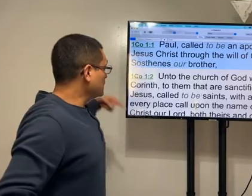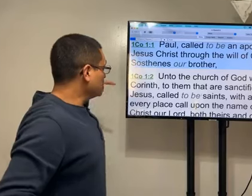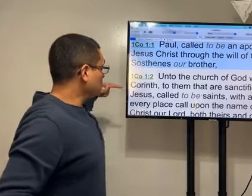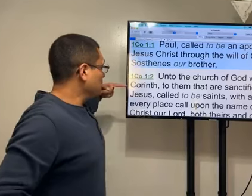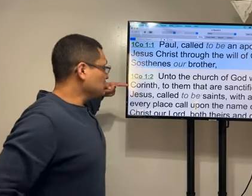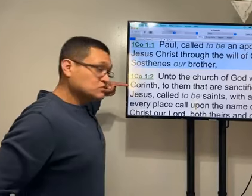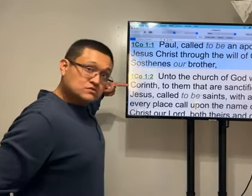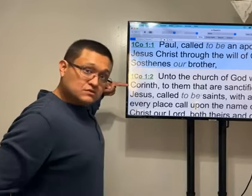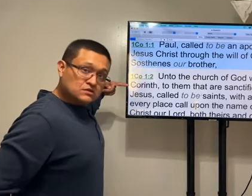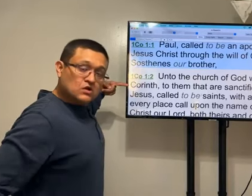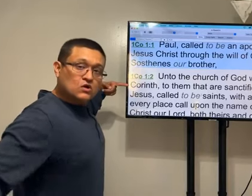Corinth.